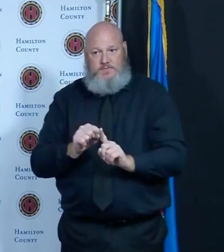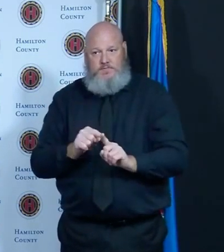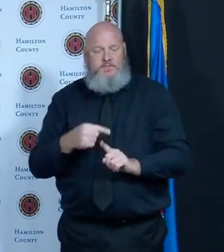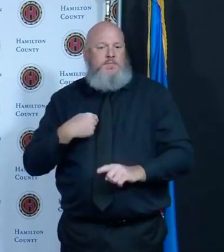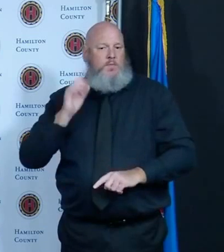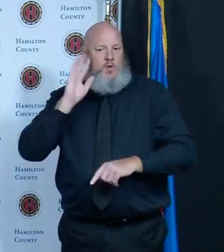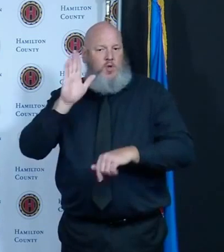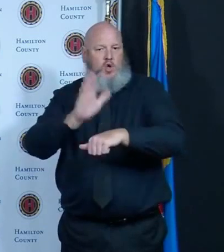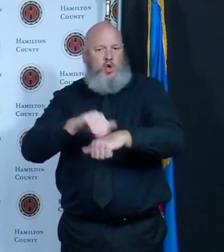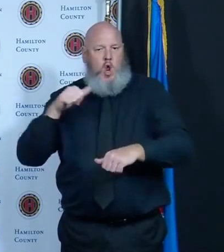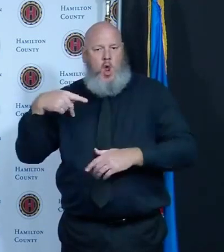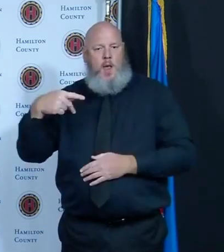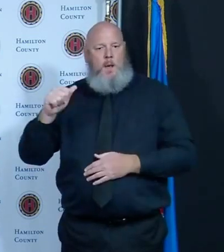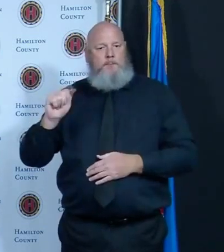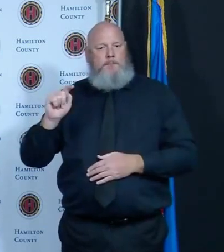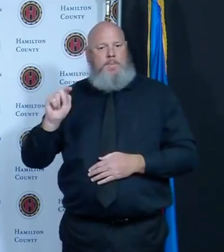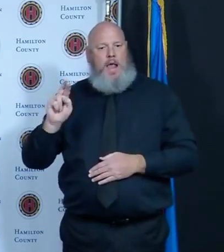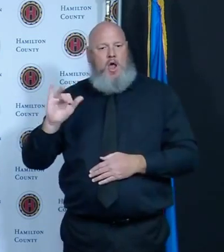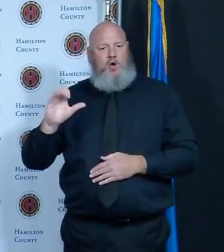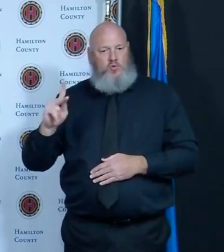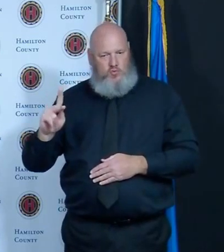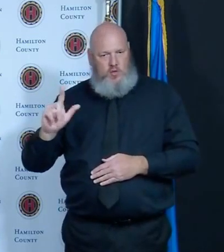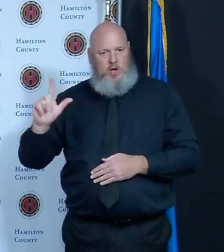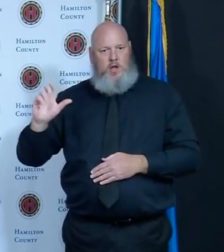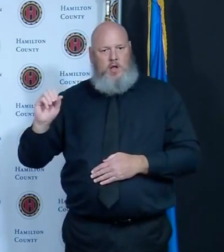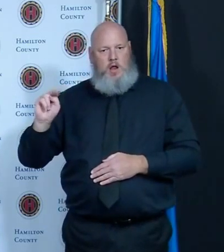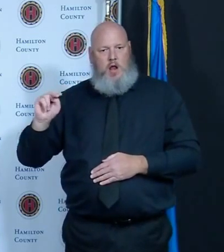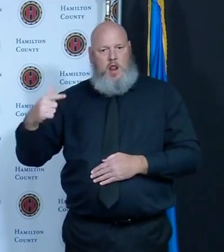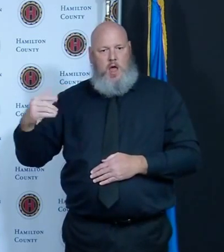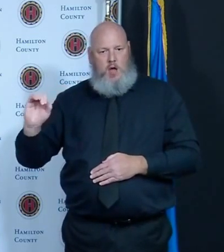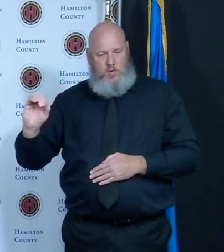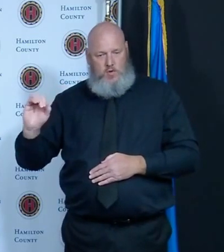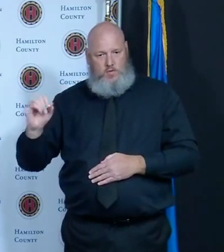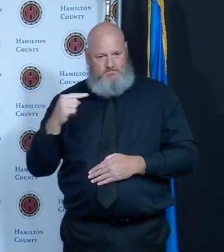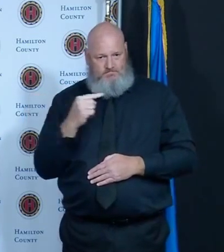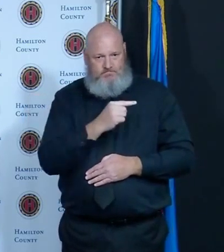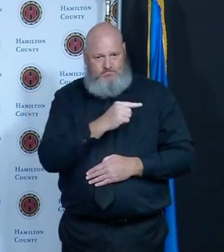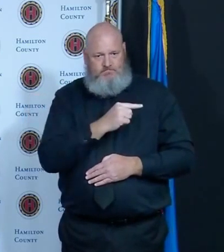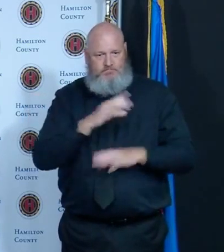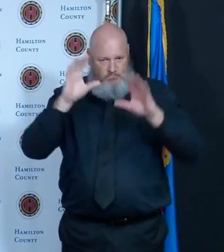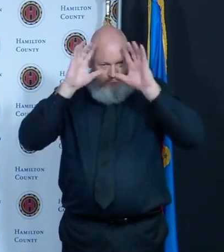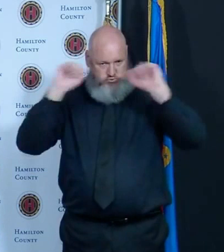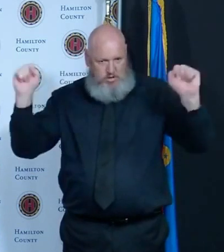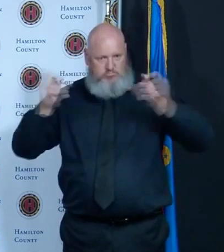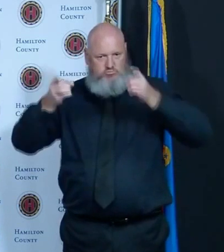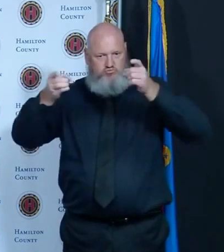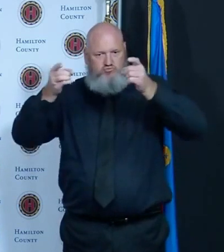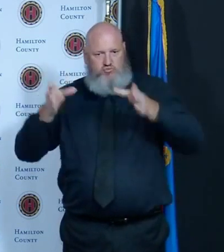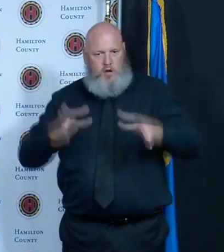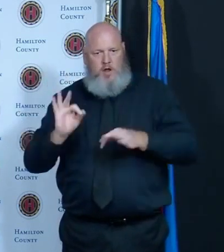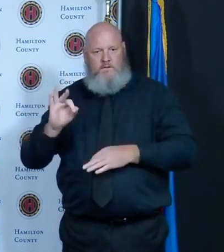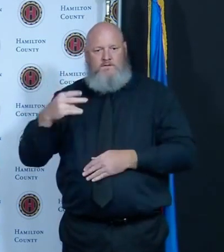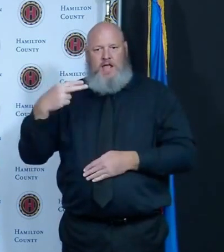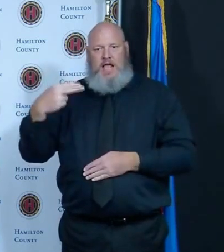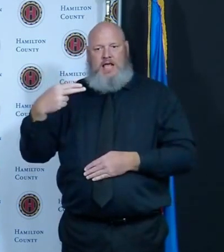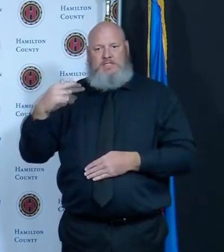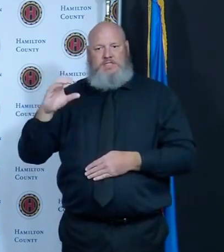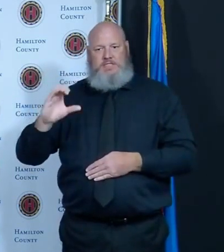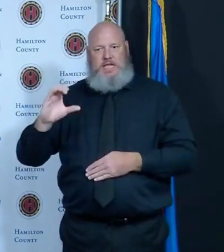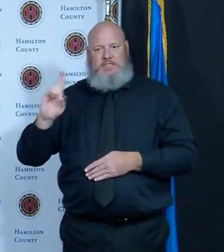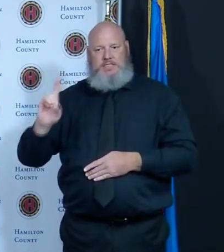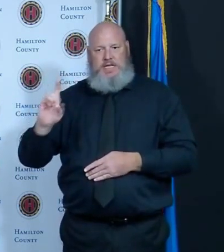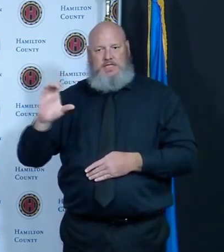we'll discuss 3 relief programs for small businesses. I'm going to let you elaborate on those. He has an incubator client, Tommy